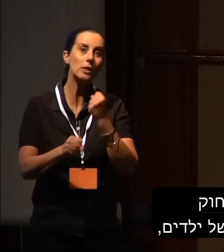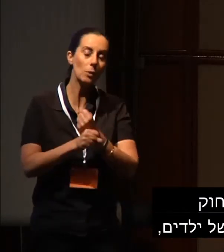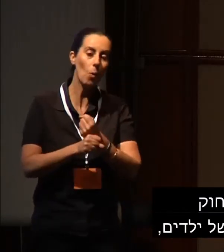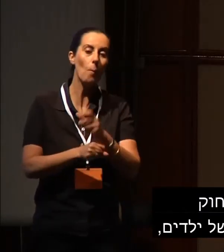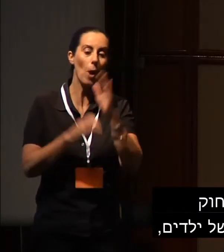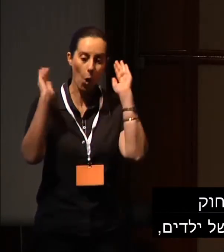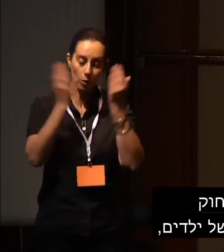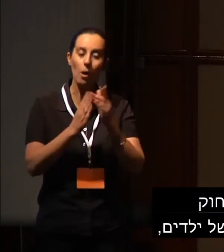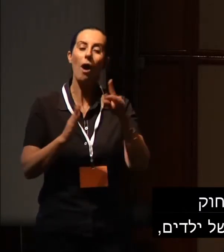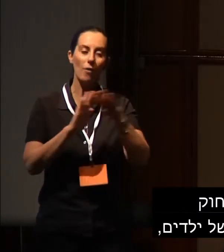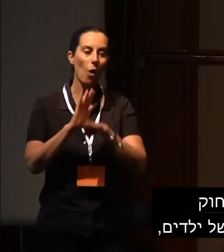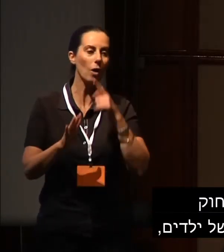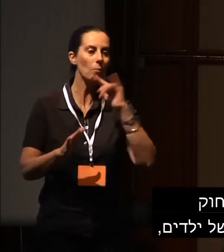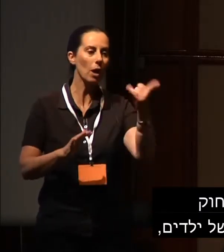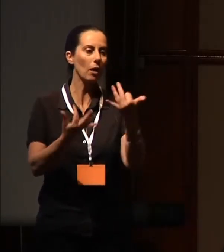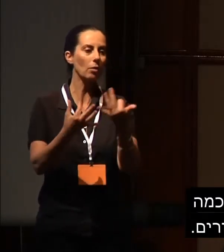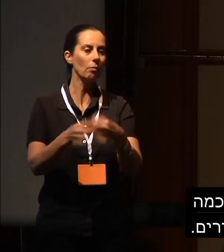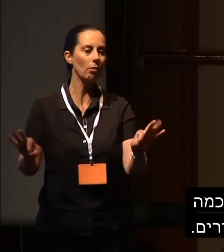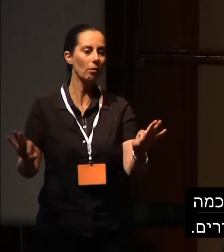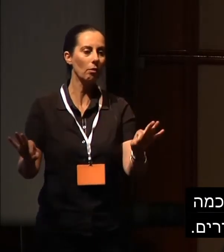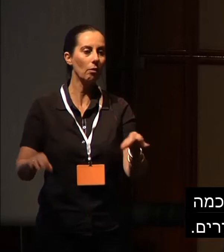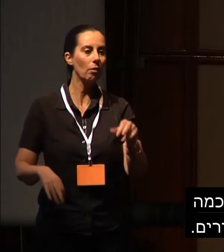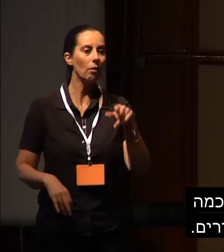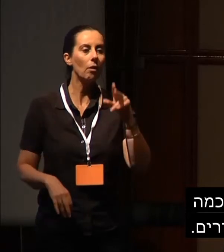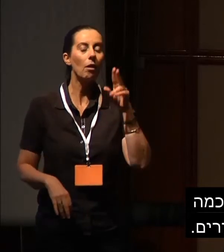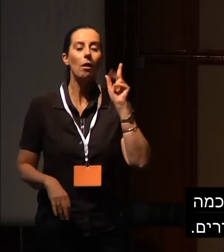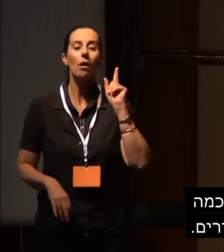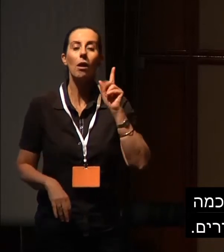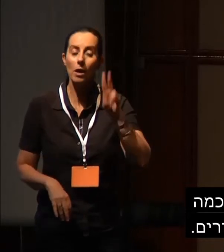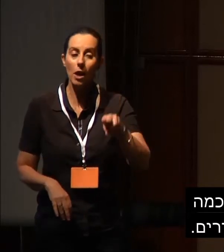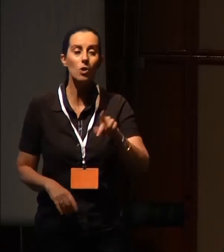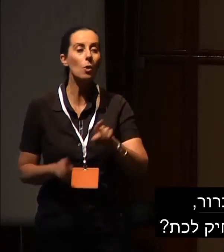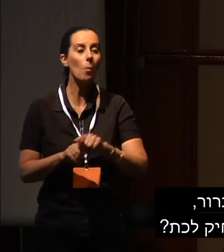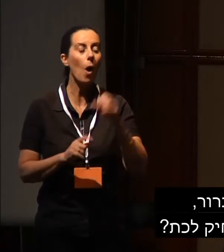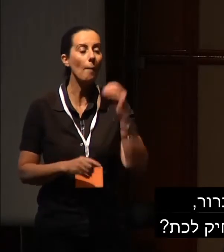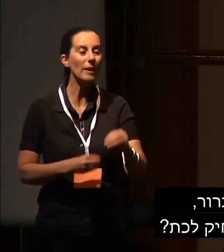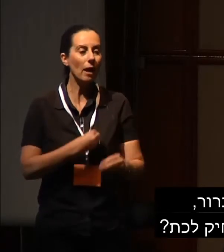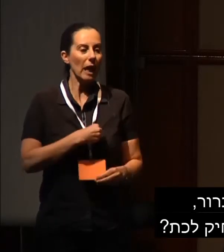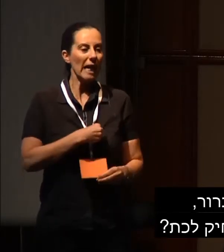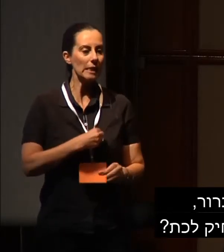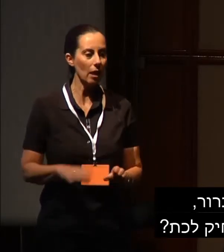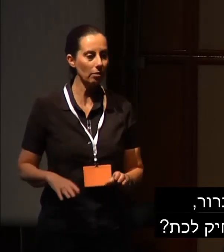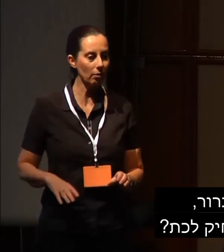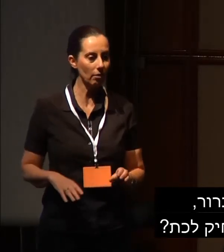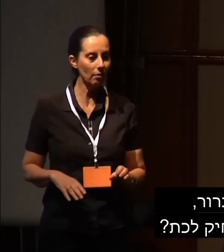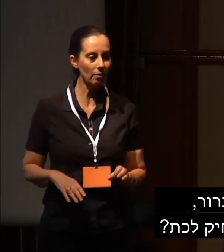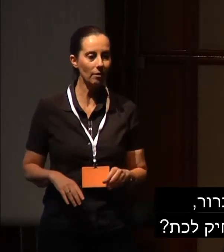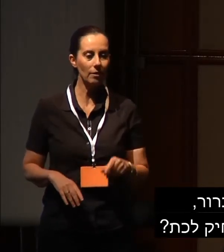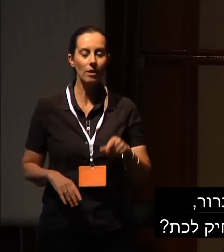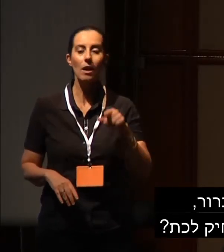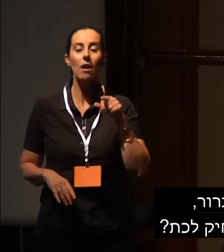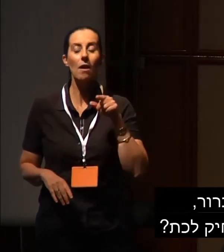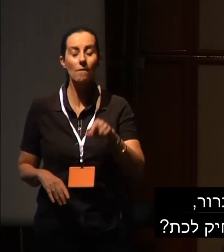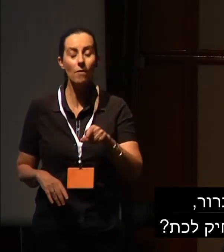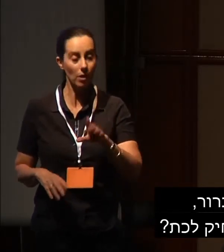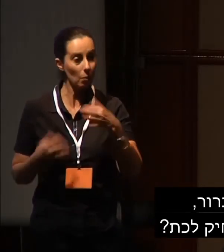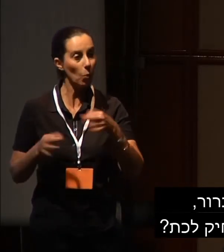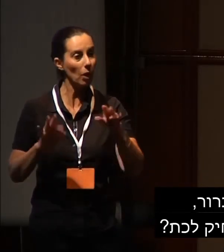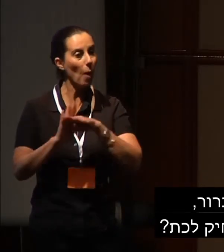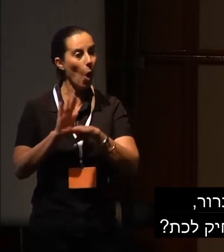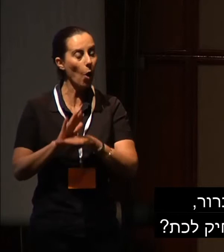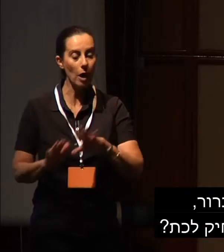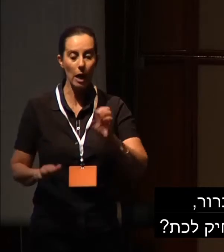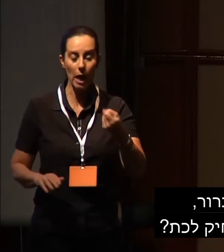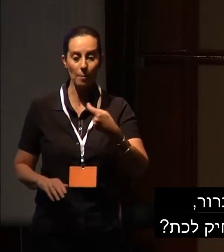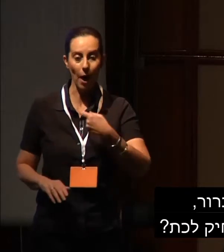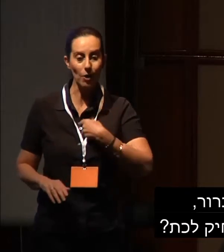has legalized euthanasia in the case of children, but obviously the consent is given by parents. So if we do not really make things watertight, how will we